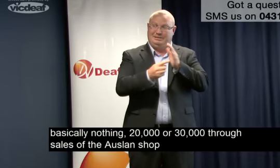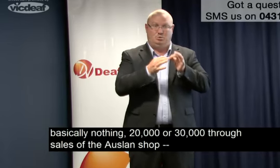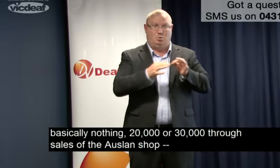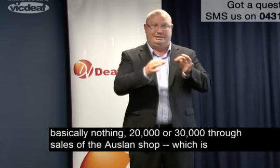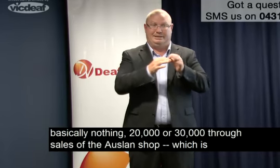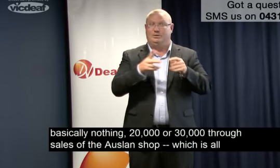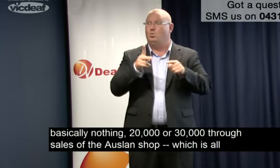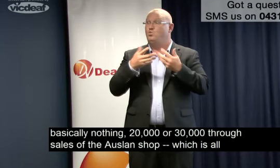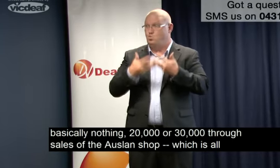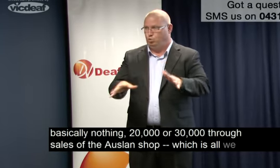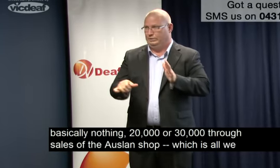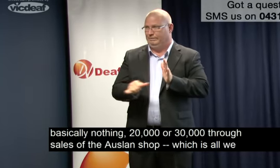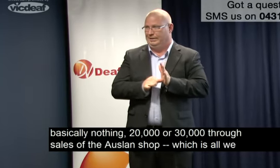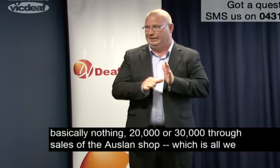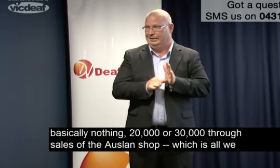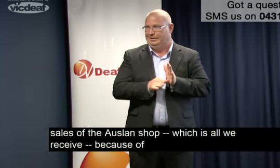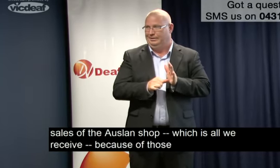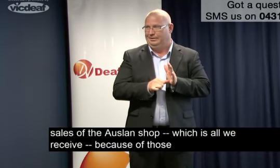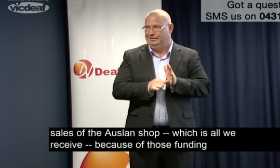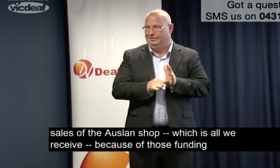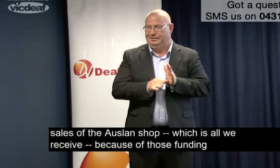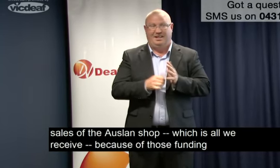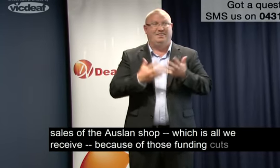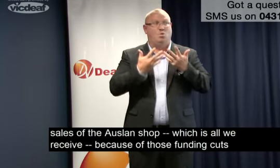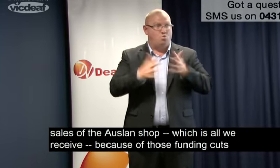because of those funding cuts, we're all losing funding.